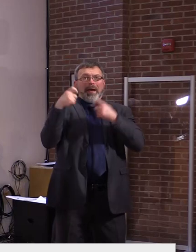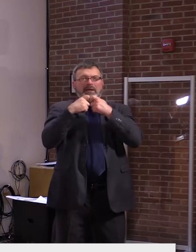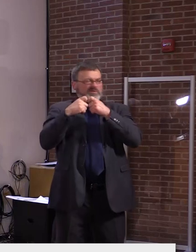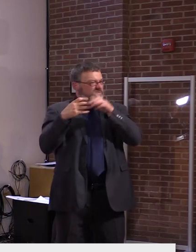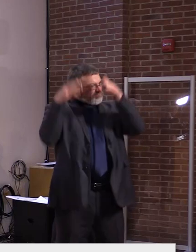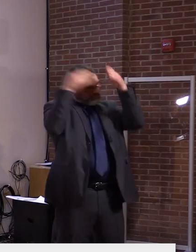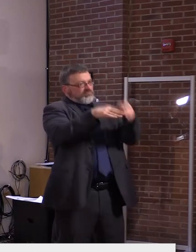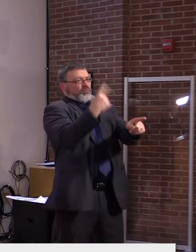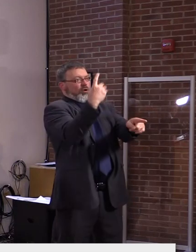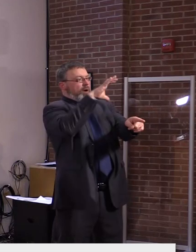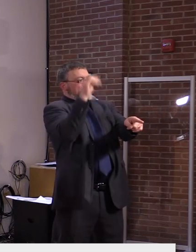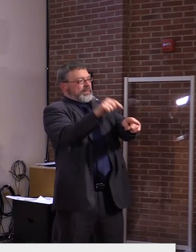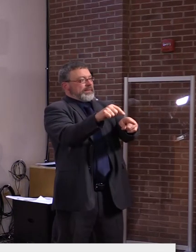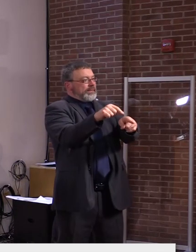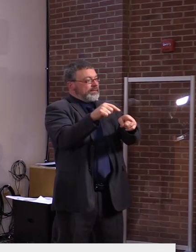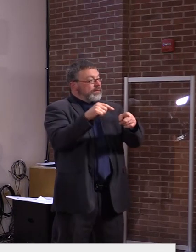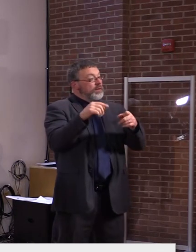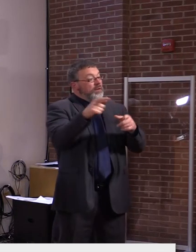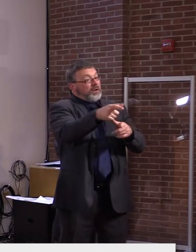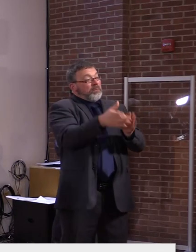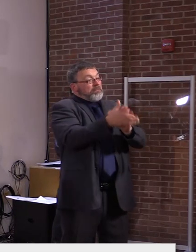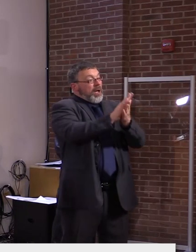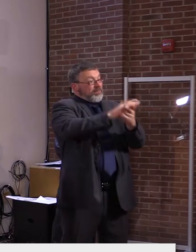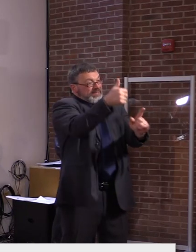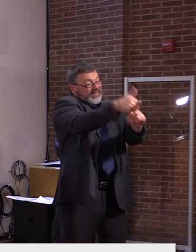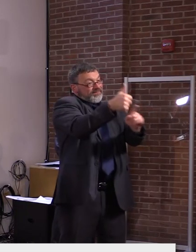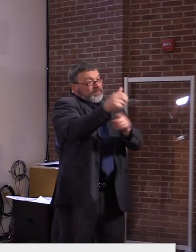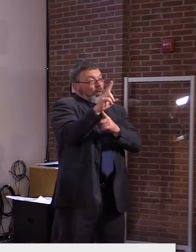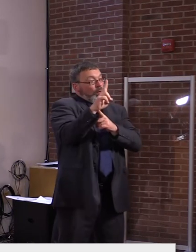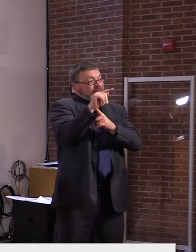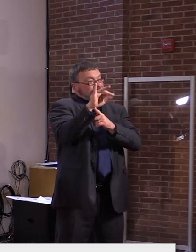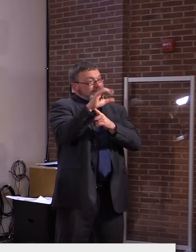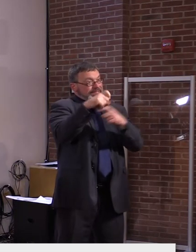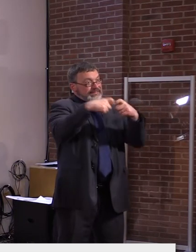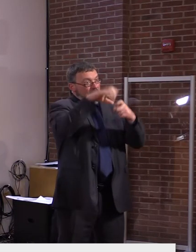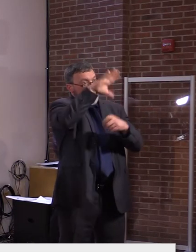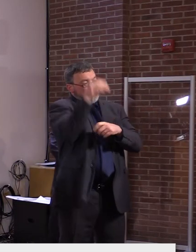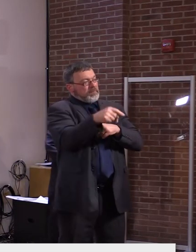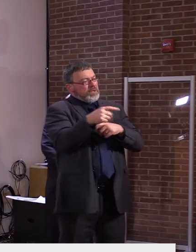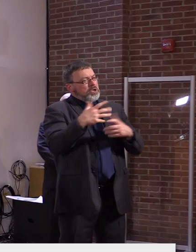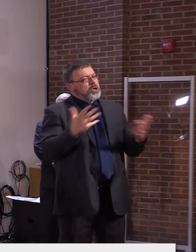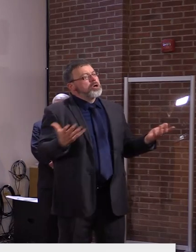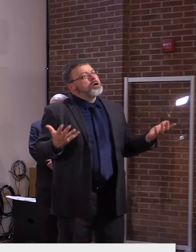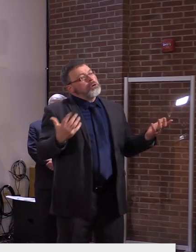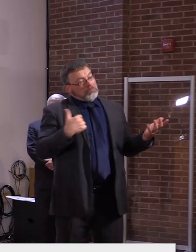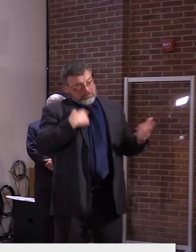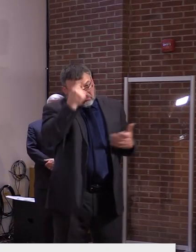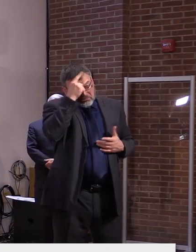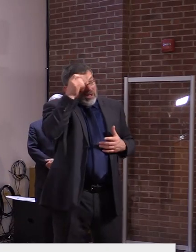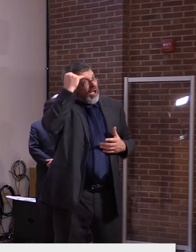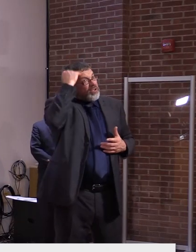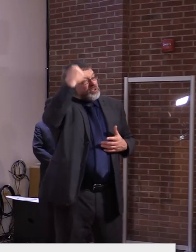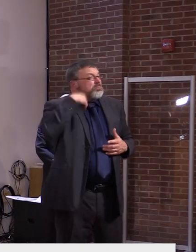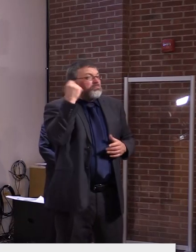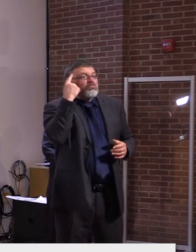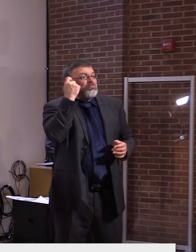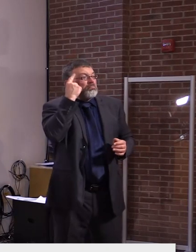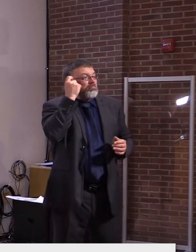own utility is understandable with the amount of power and the expense surrounding that.